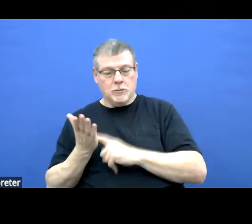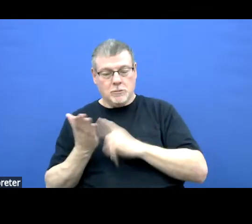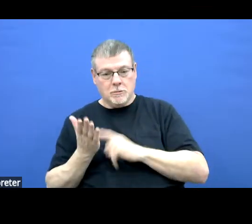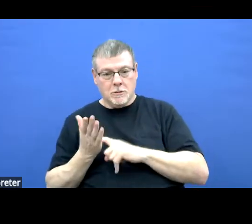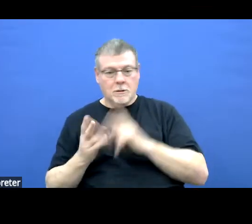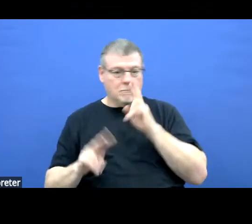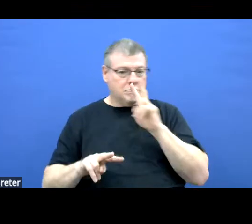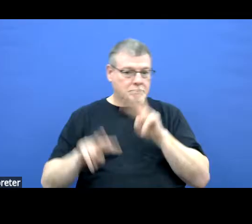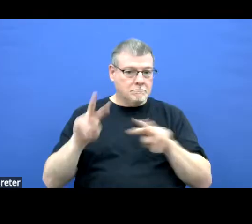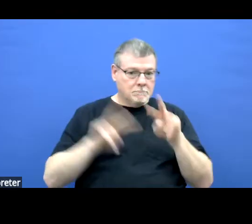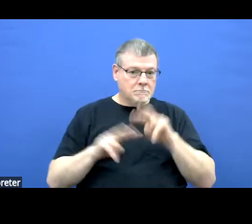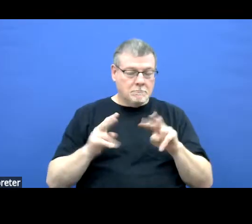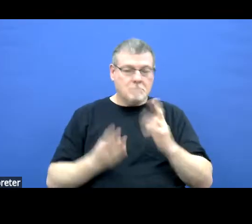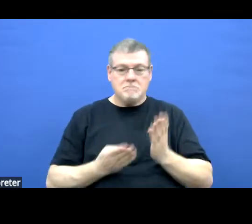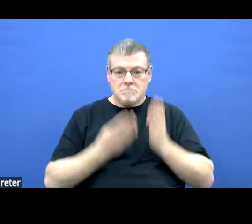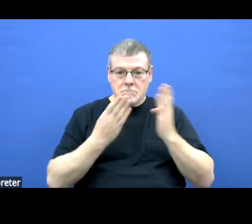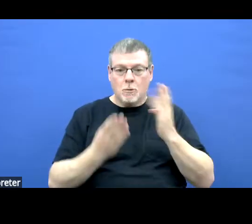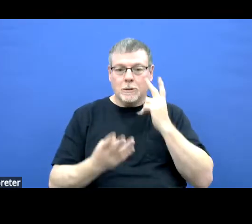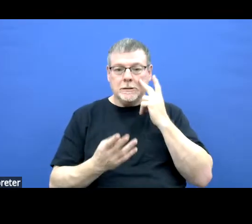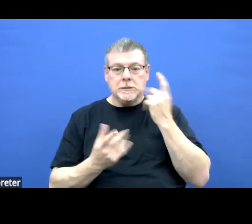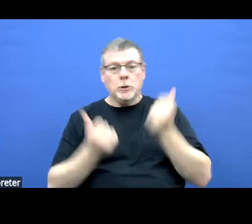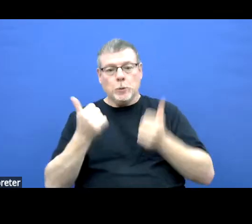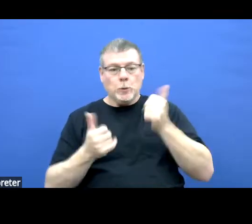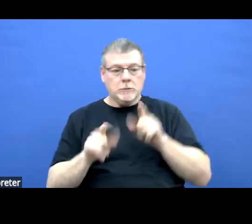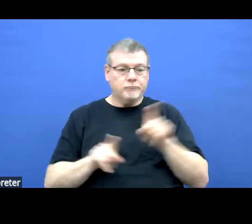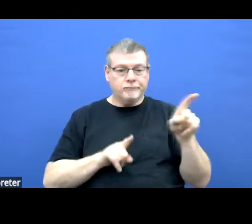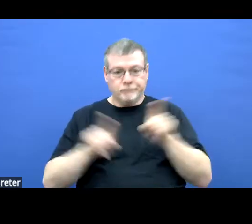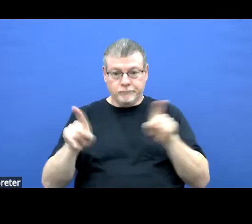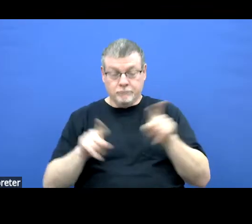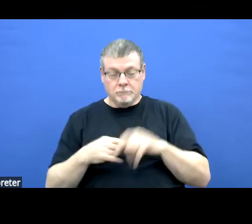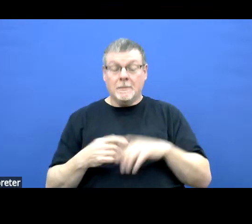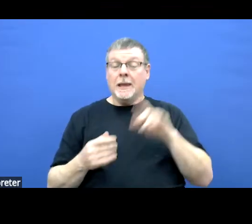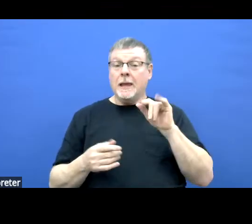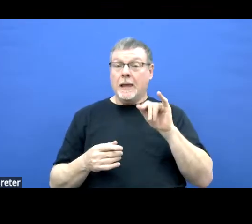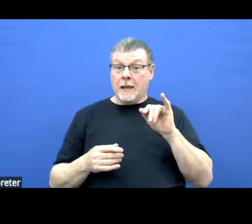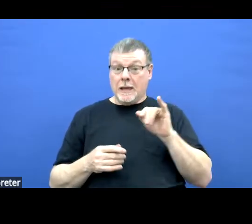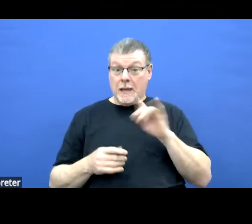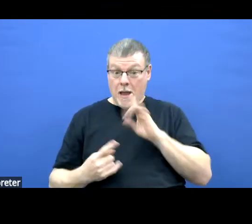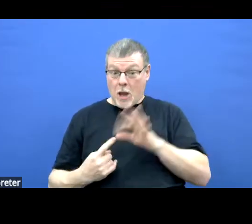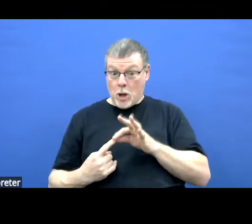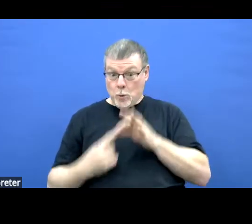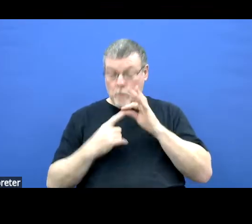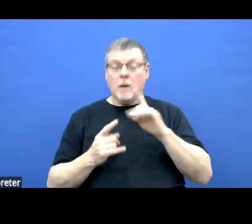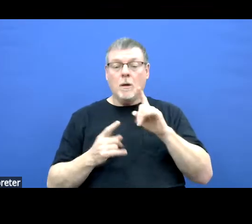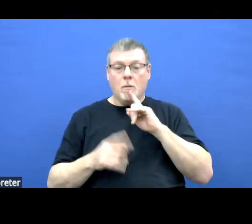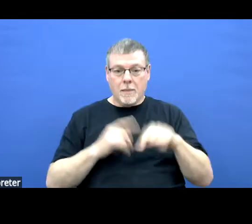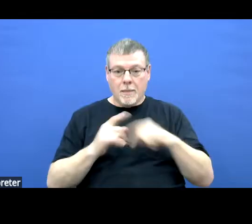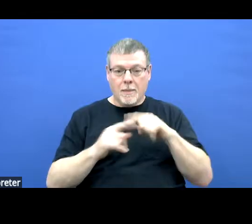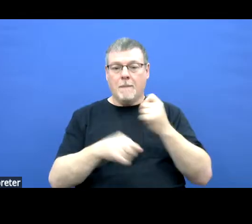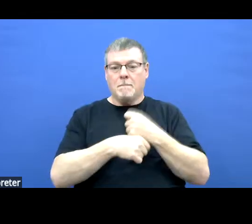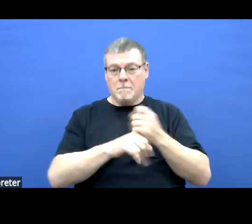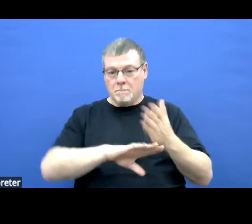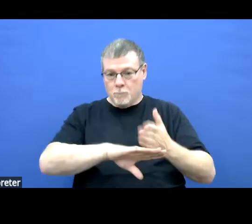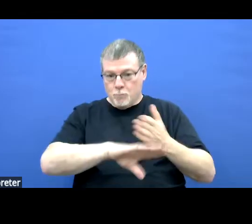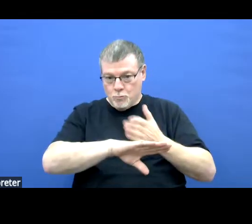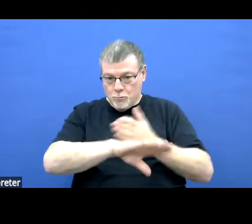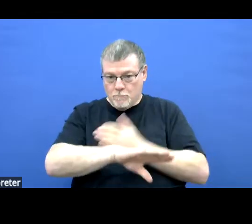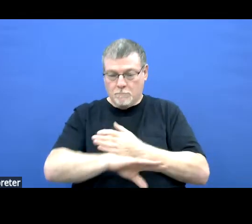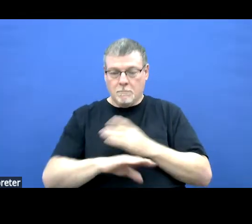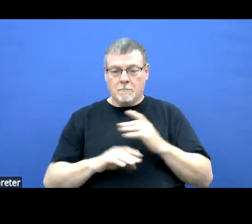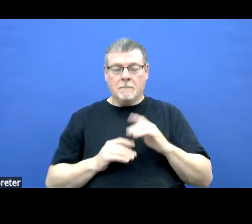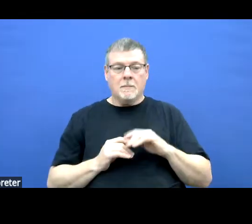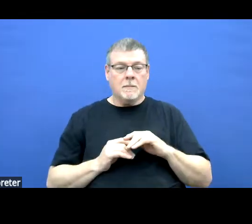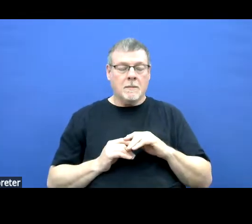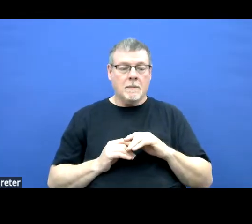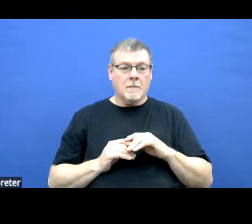We'll look at the proposals and see which route we want to go. If they are the exclusive, they will also make improvements, such as putting in